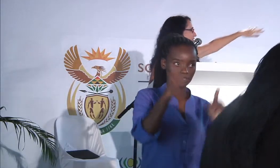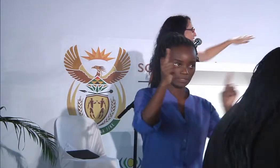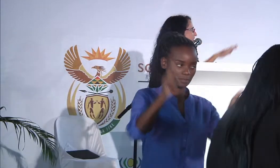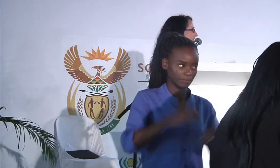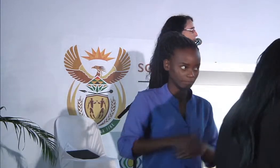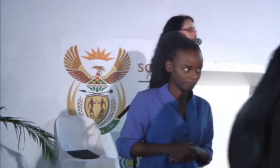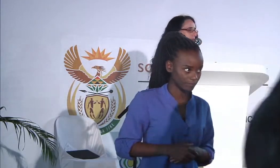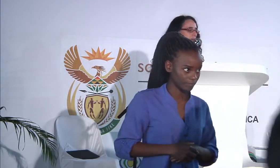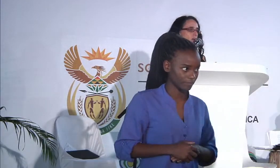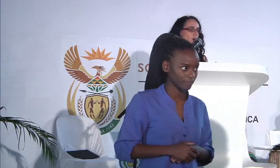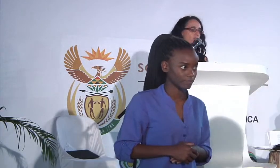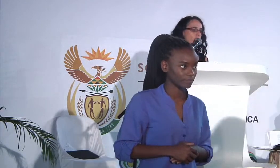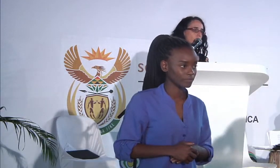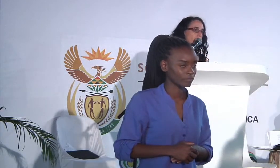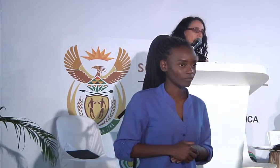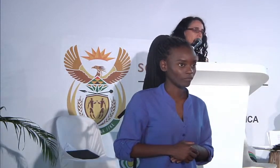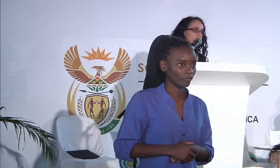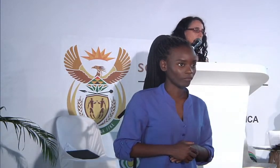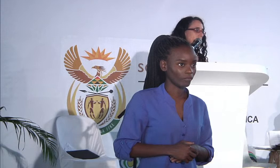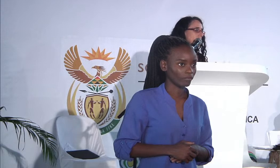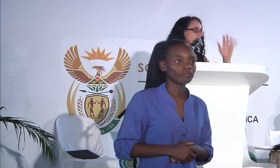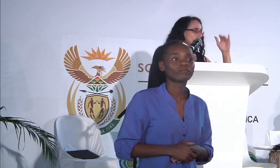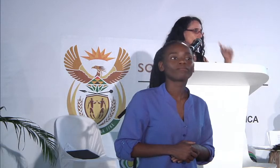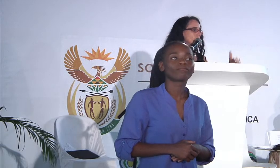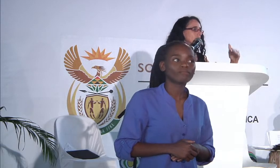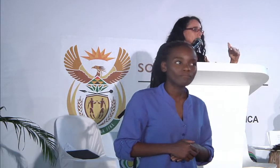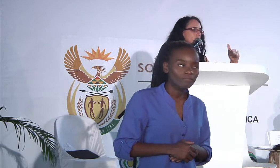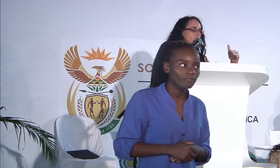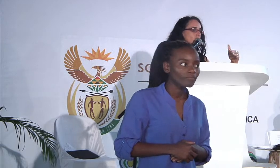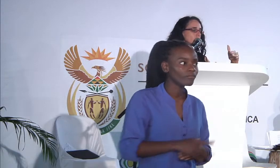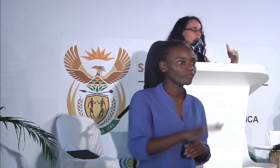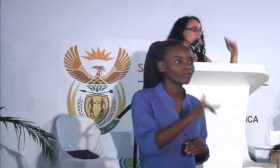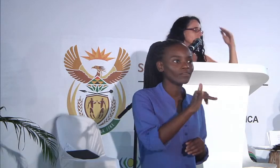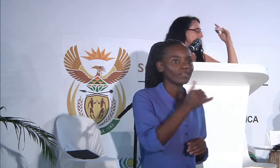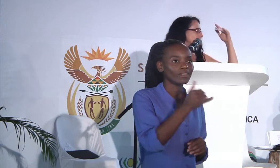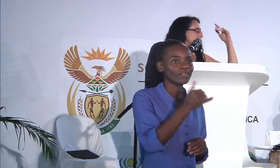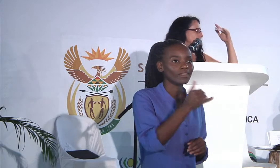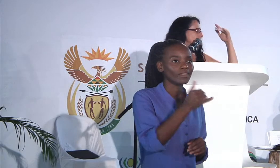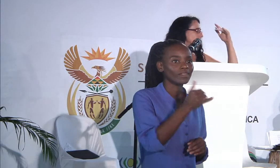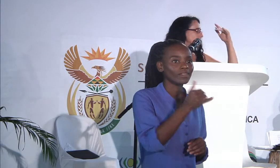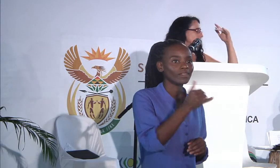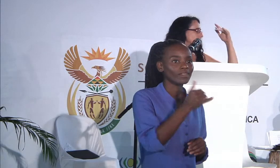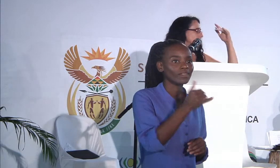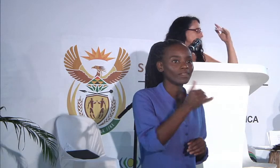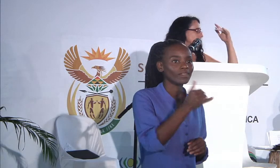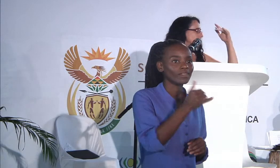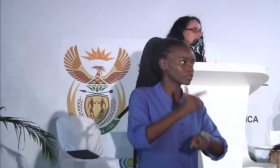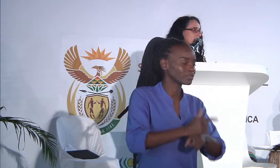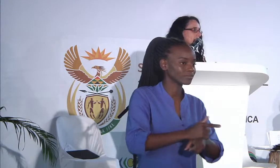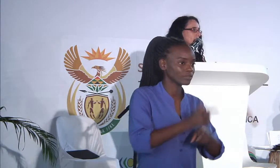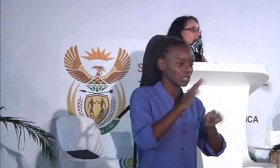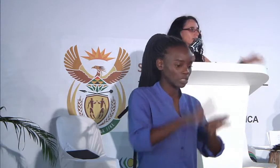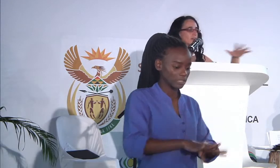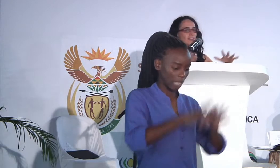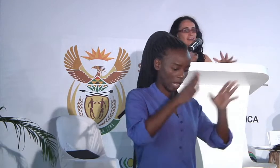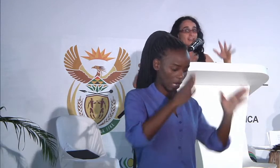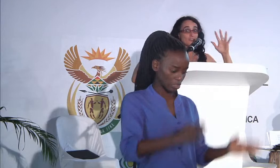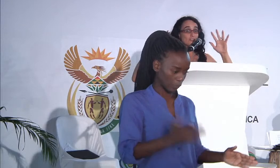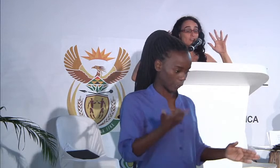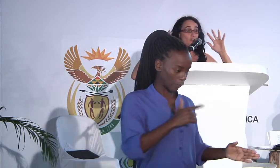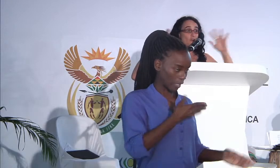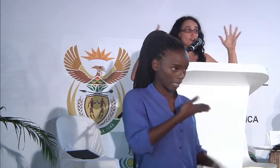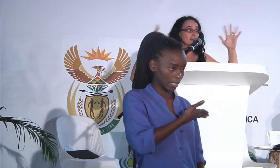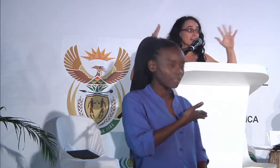the assembling of what we have here today, including the videos, including the stage that we're standing on,